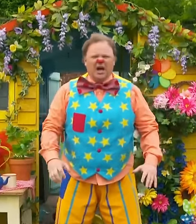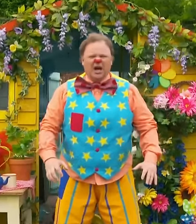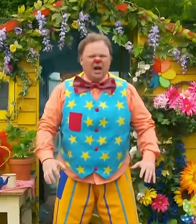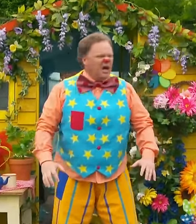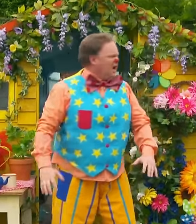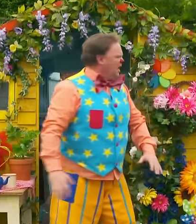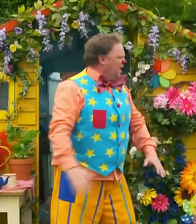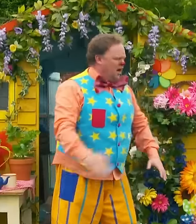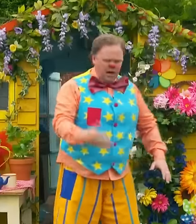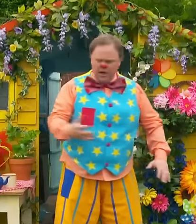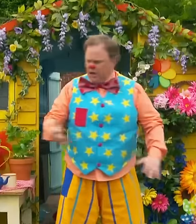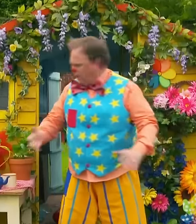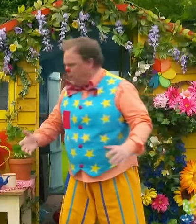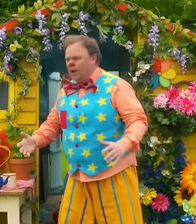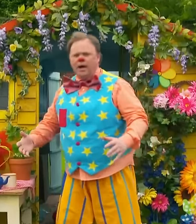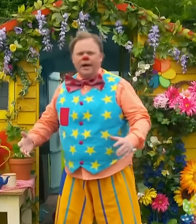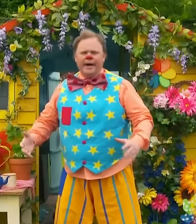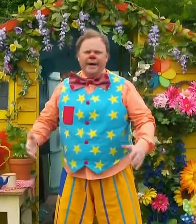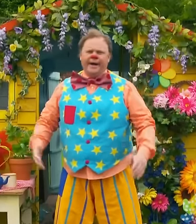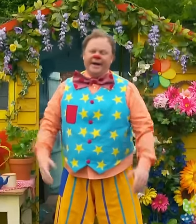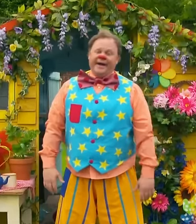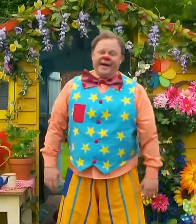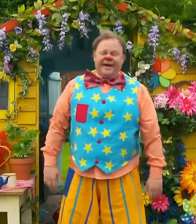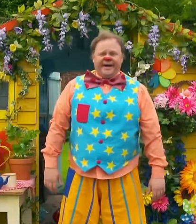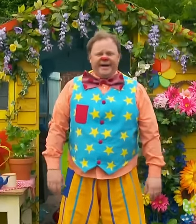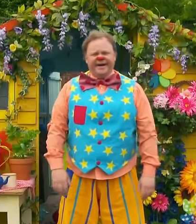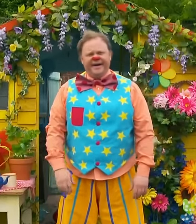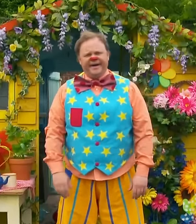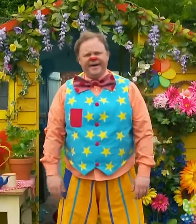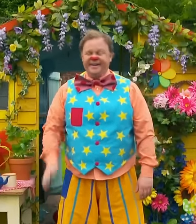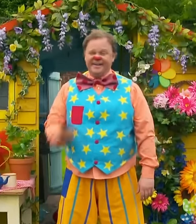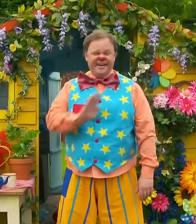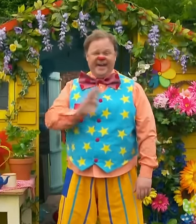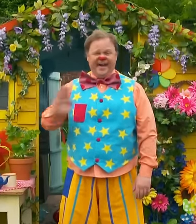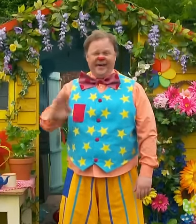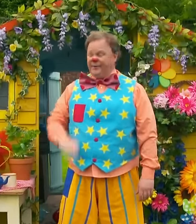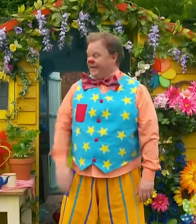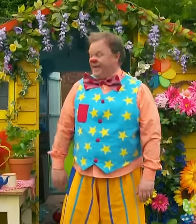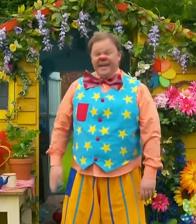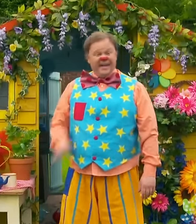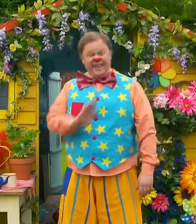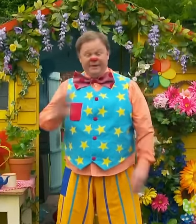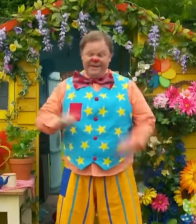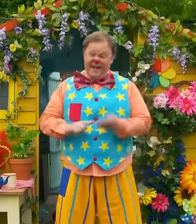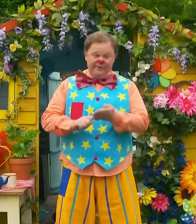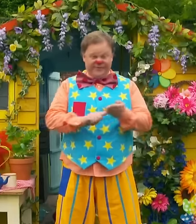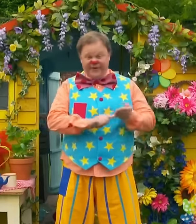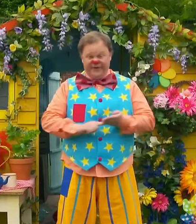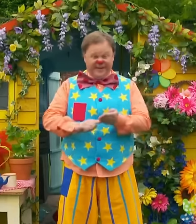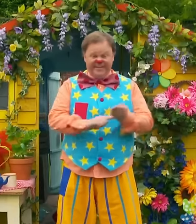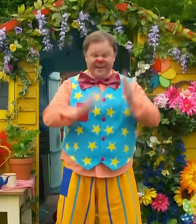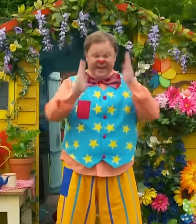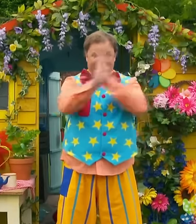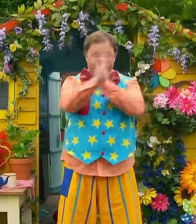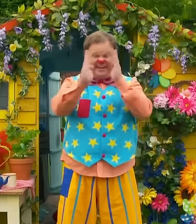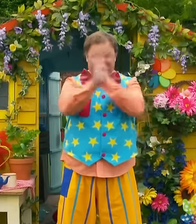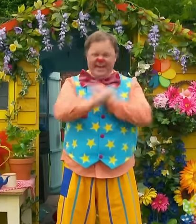Were there new toys in the shed, Mr. Tumble? No! There were no toys hiding